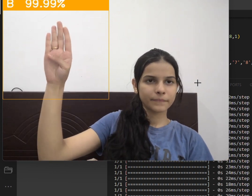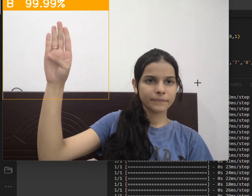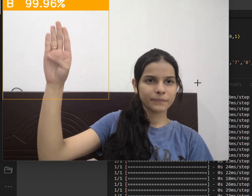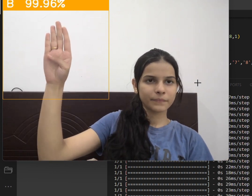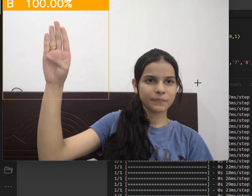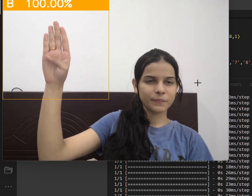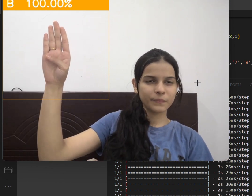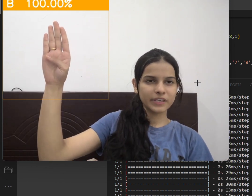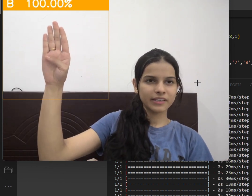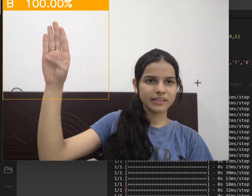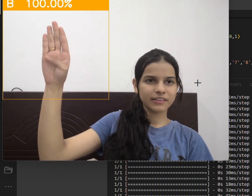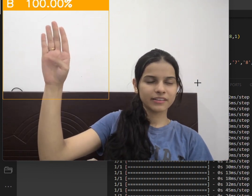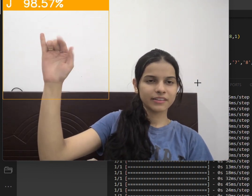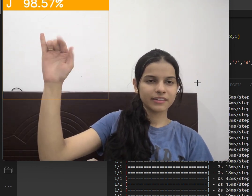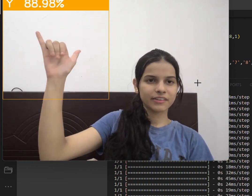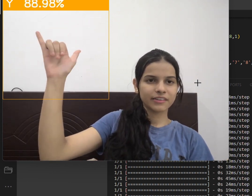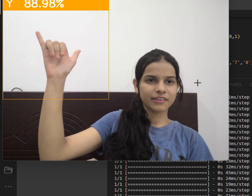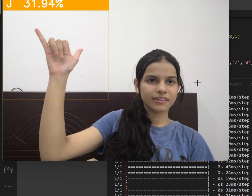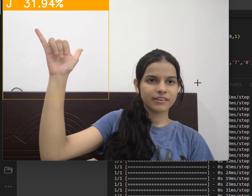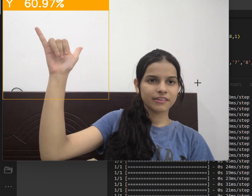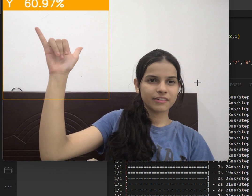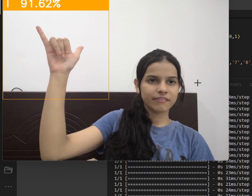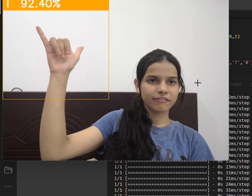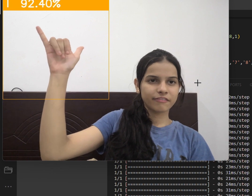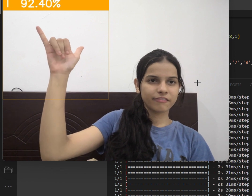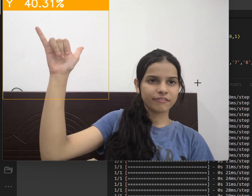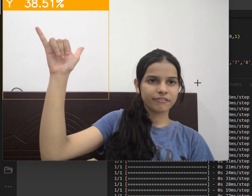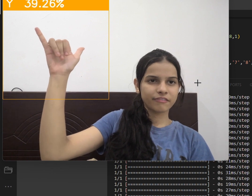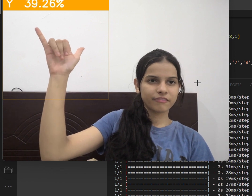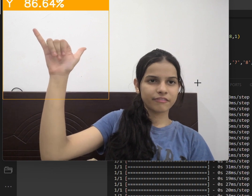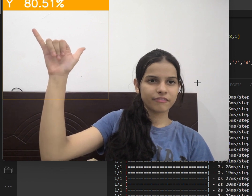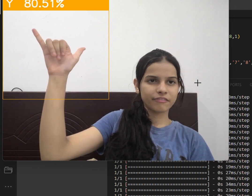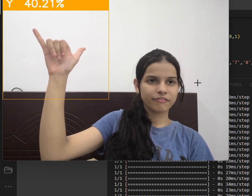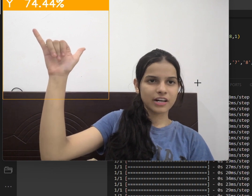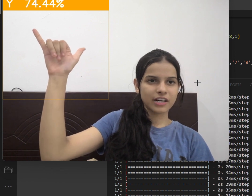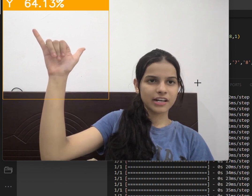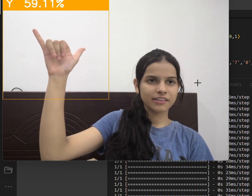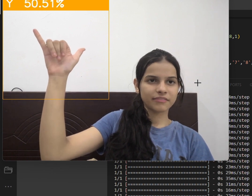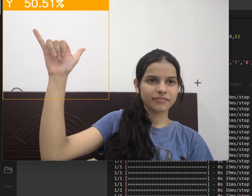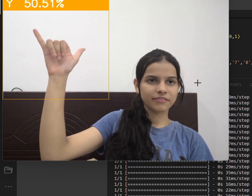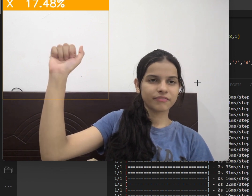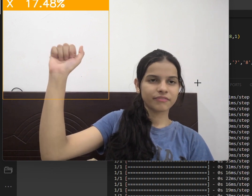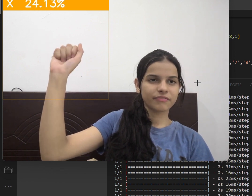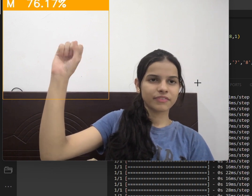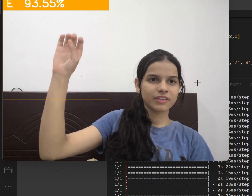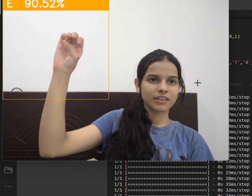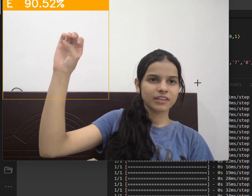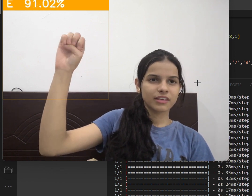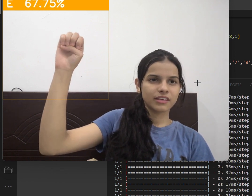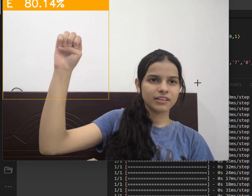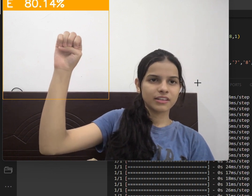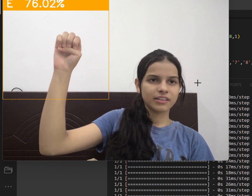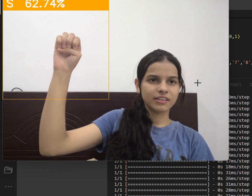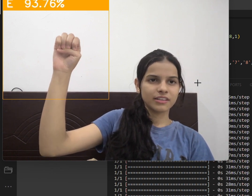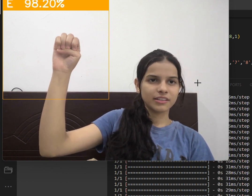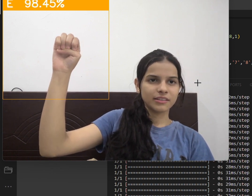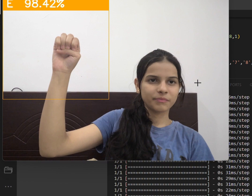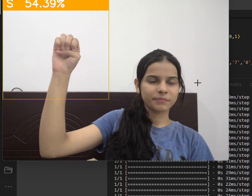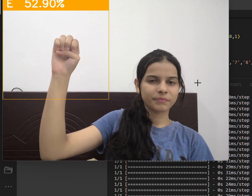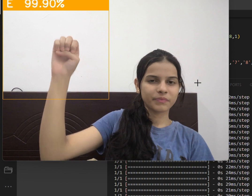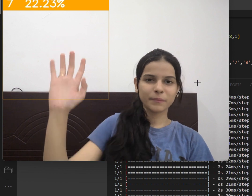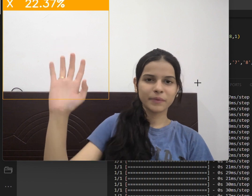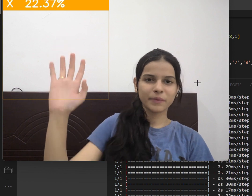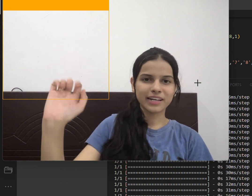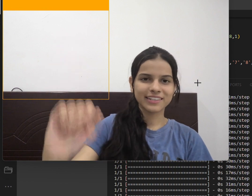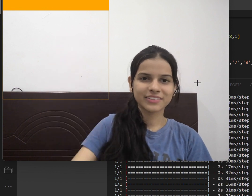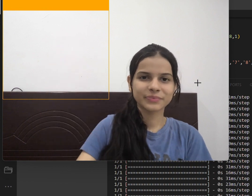B, Y, A. Bye bye.